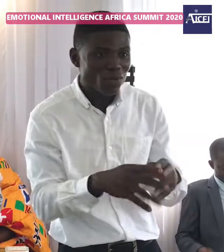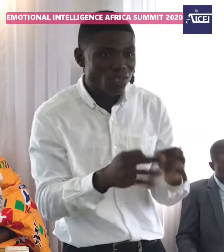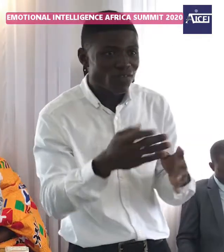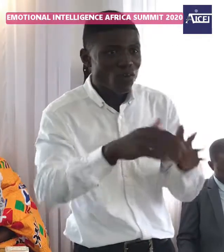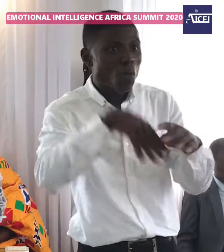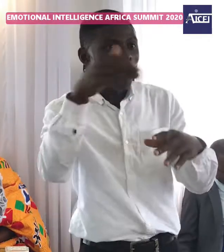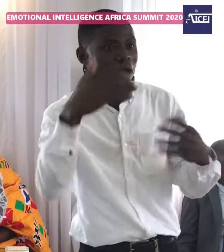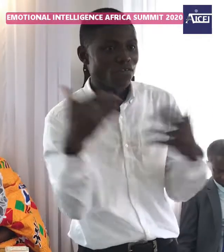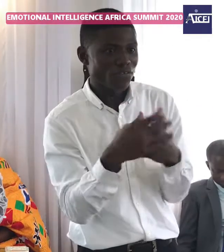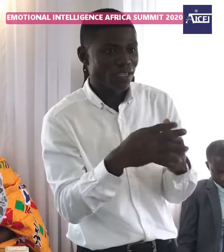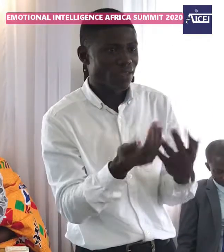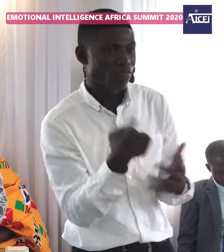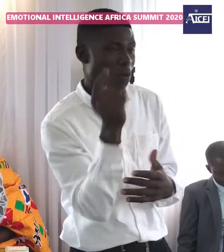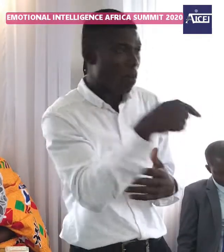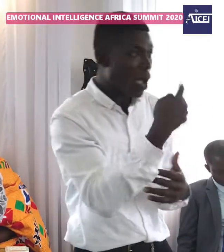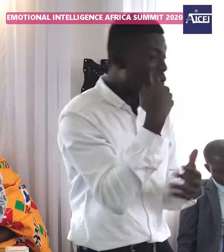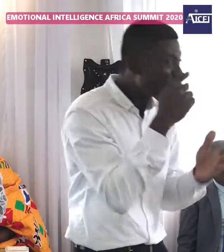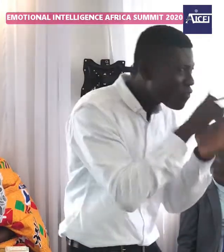our generation with?